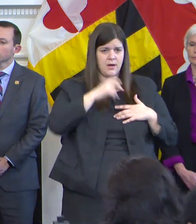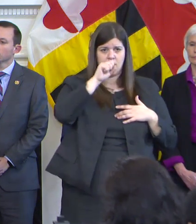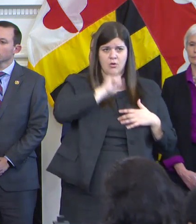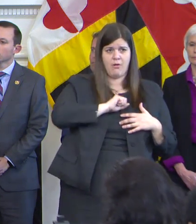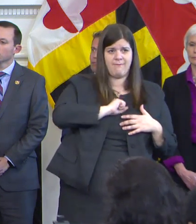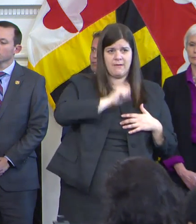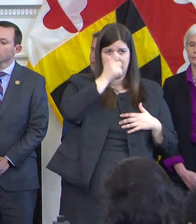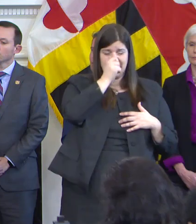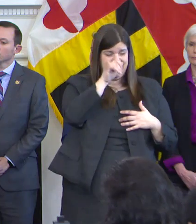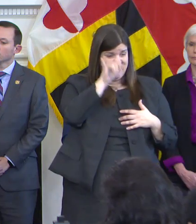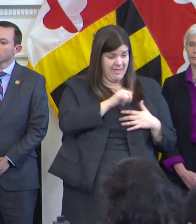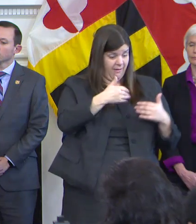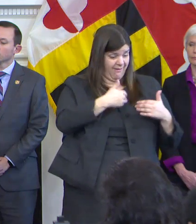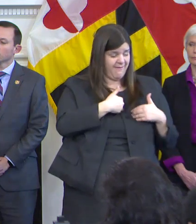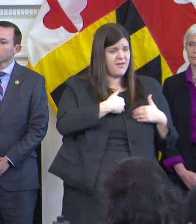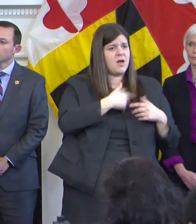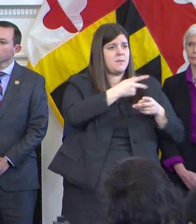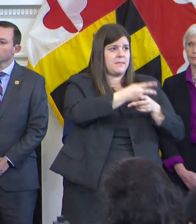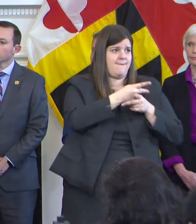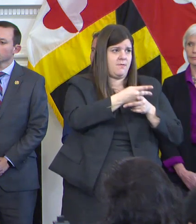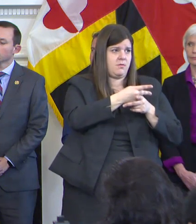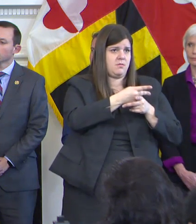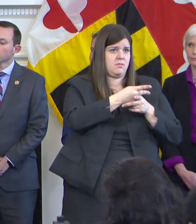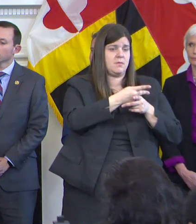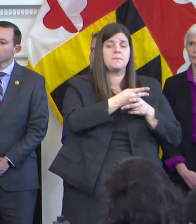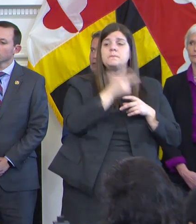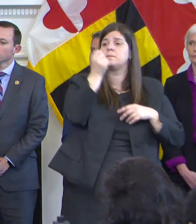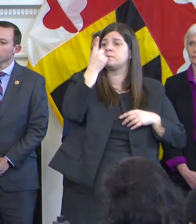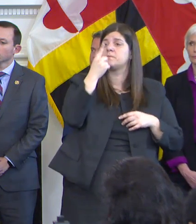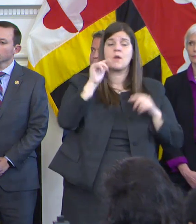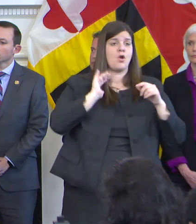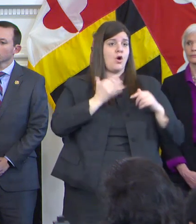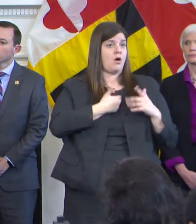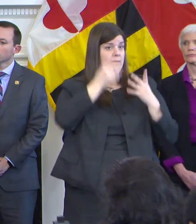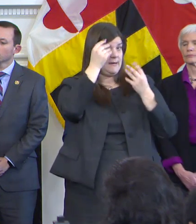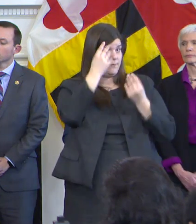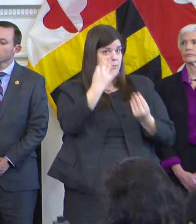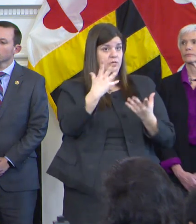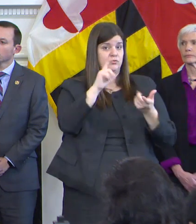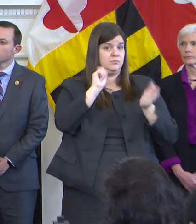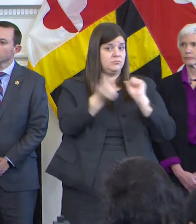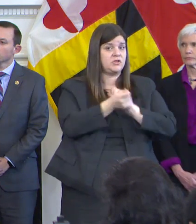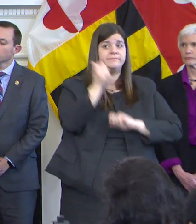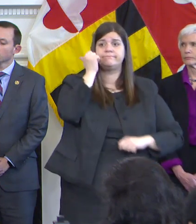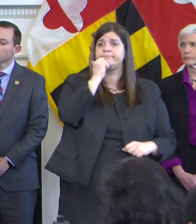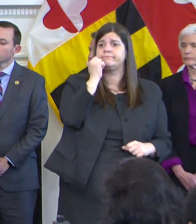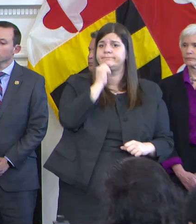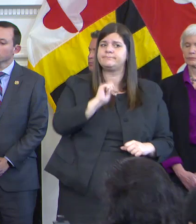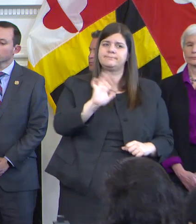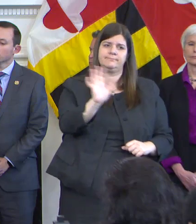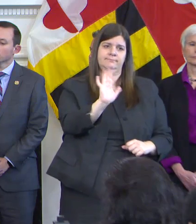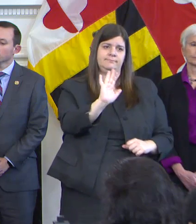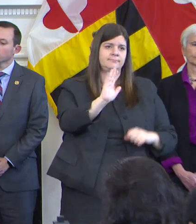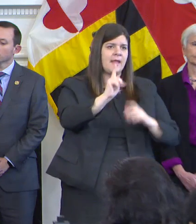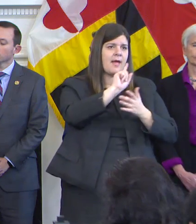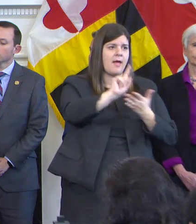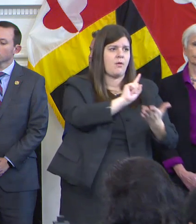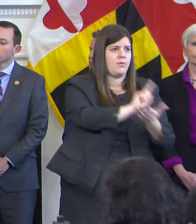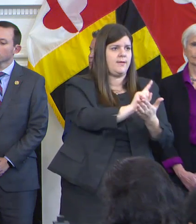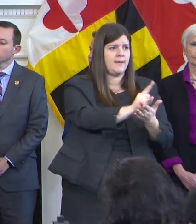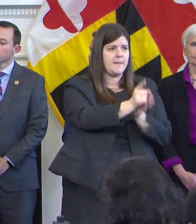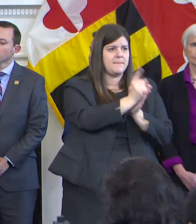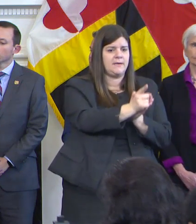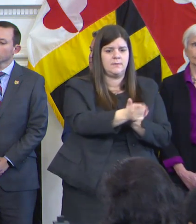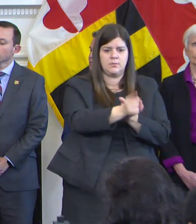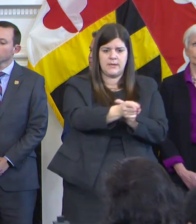changing not only on a daily basis, but on an hourly, almost minute-to-minute basis. Here in Maryland,